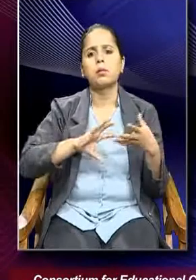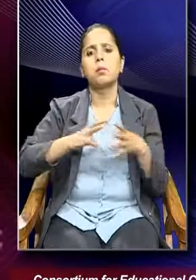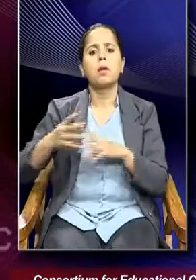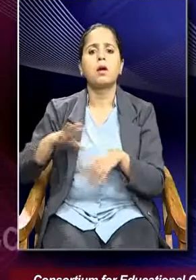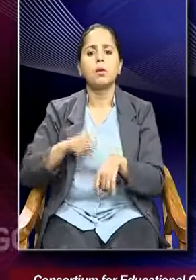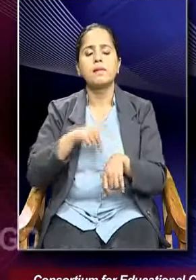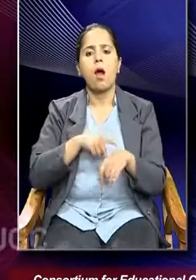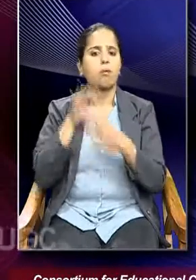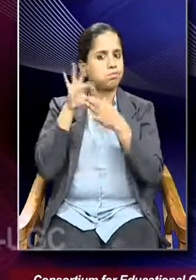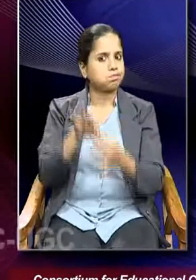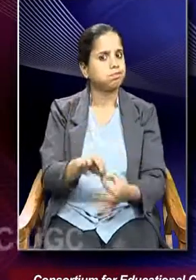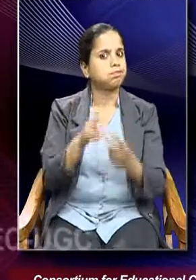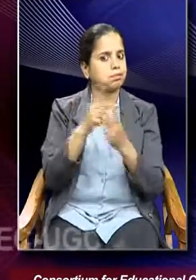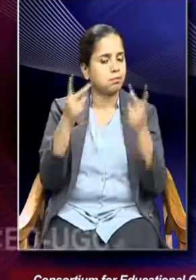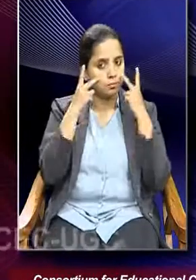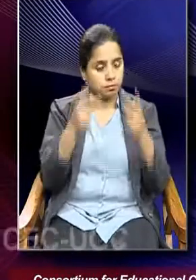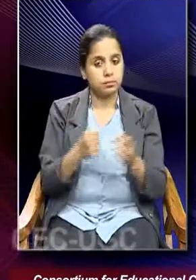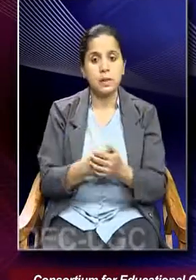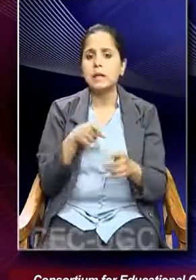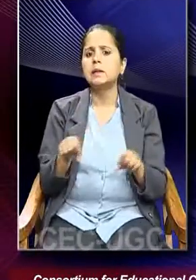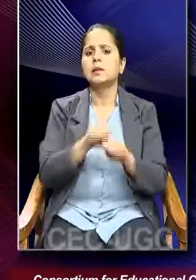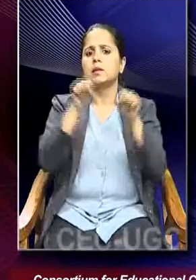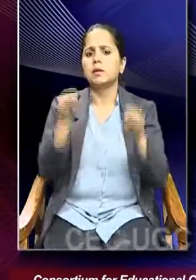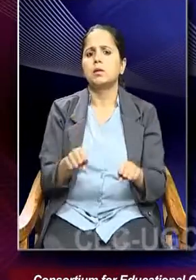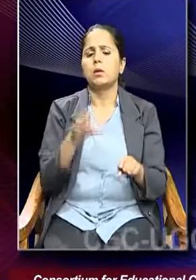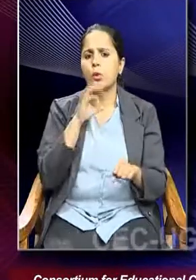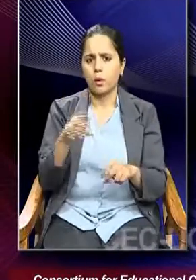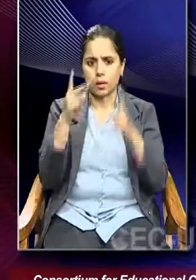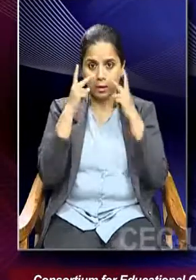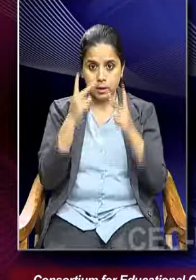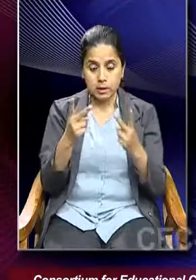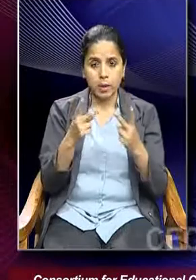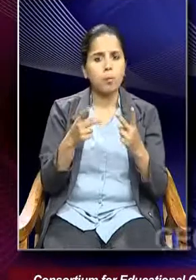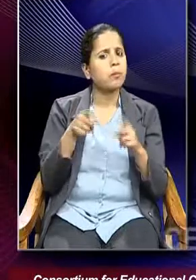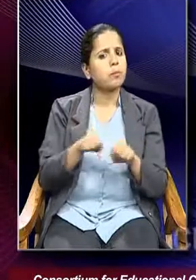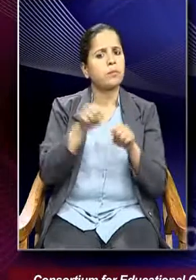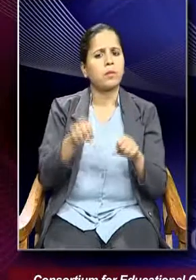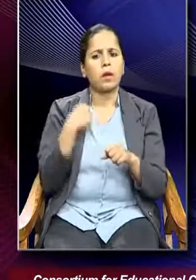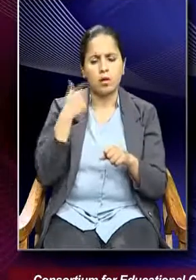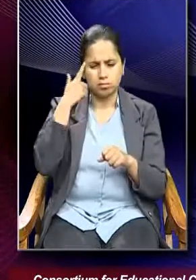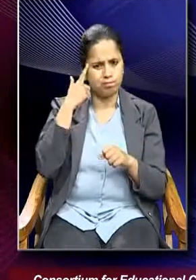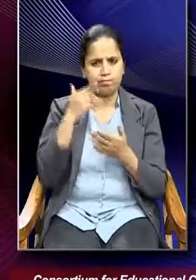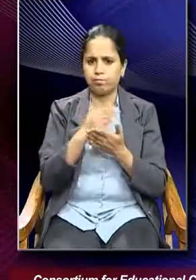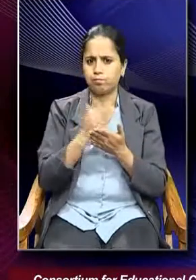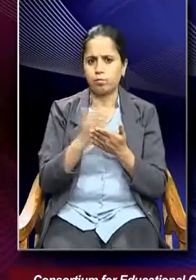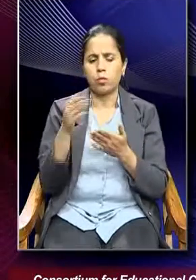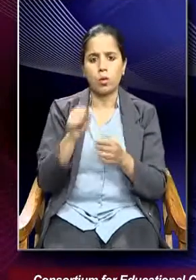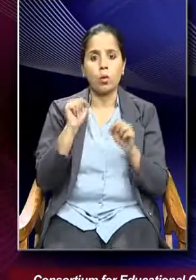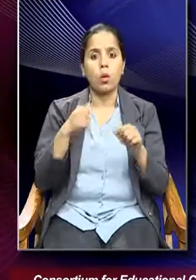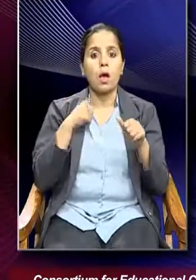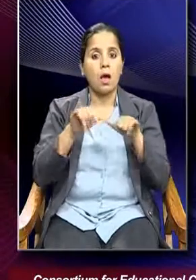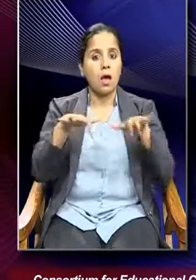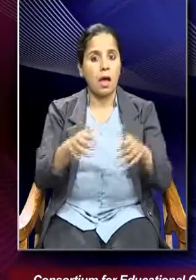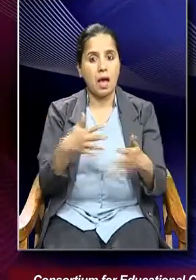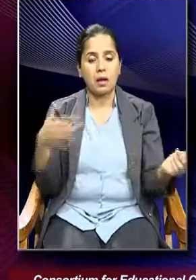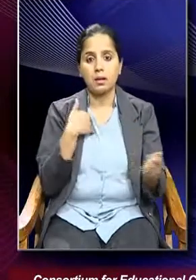time, then the system implicitly awarded property rights to